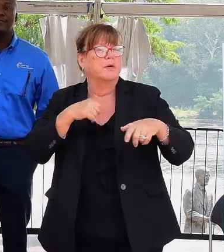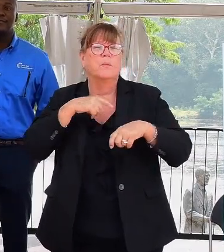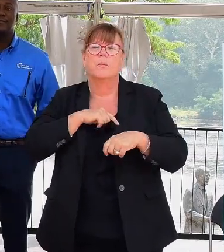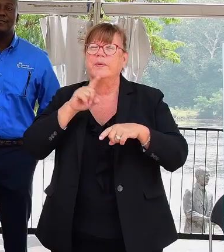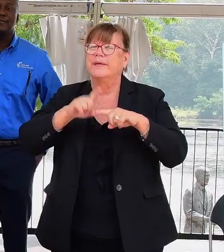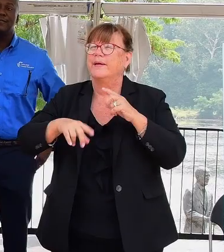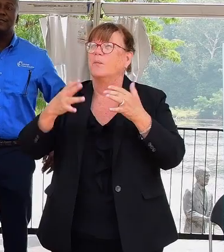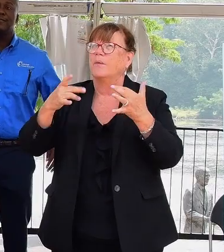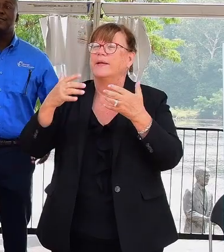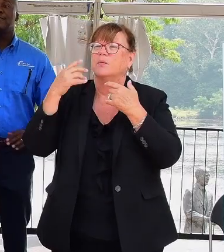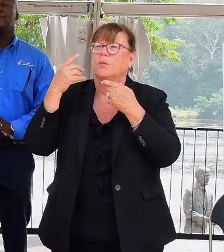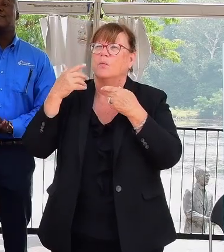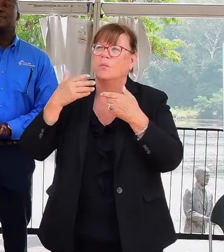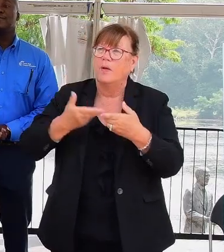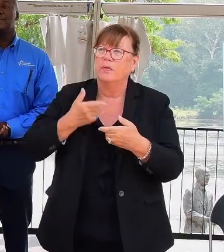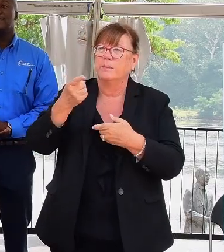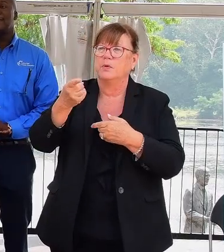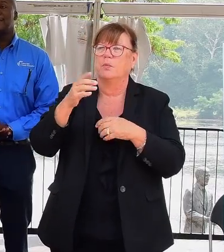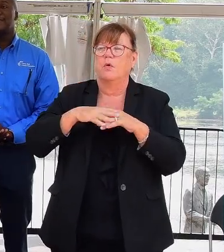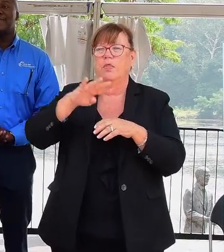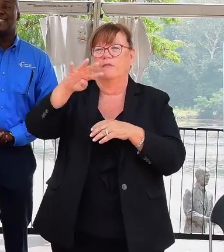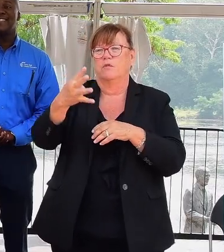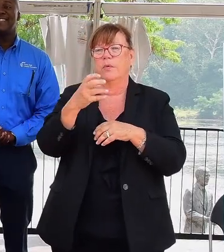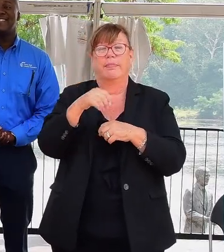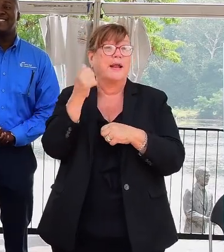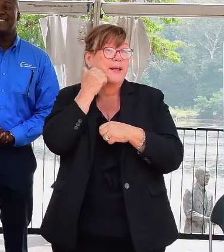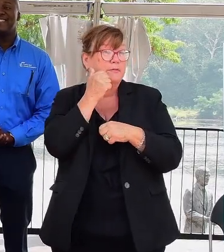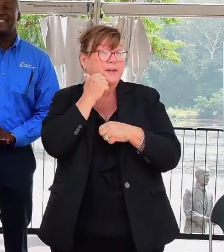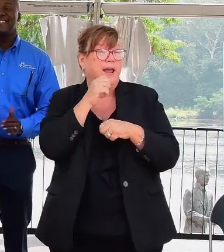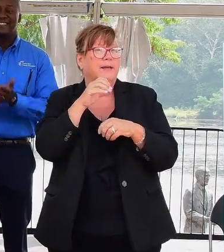welcome you on the 4th and every other day in downtown Columbia.